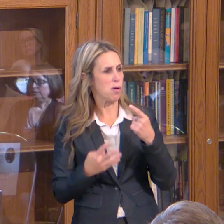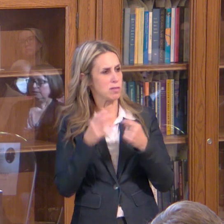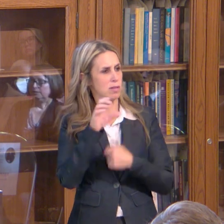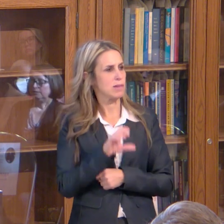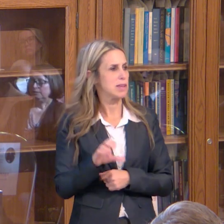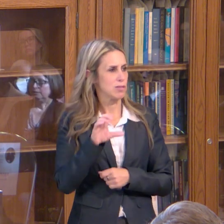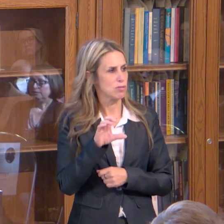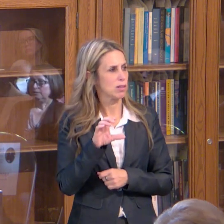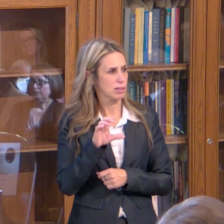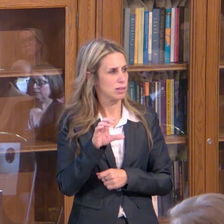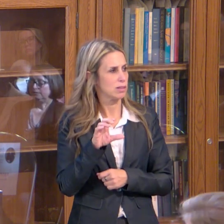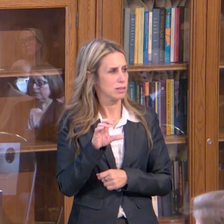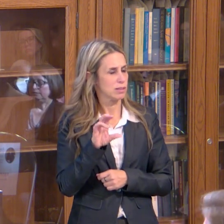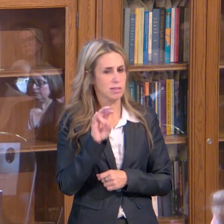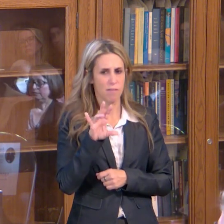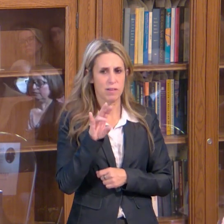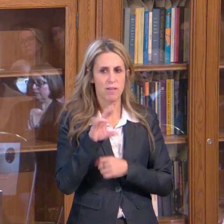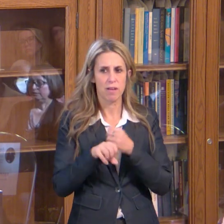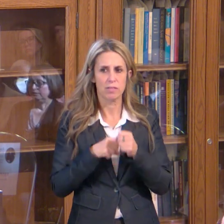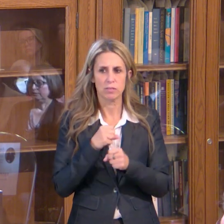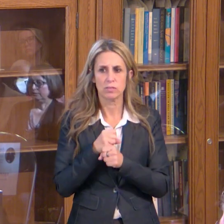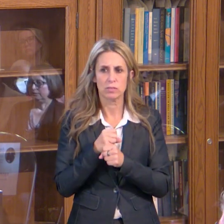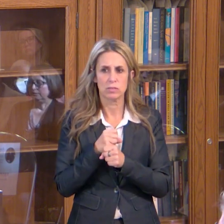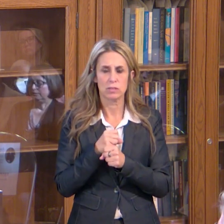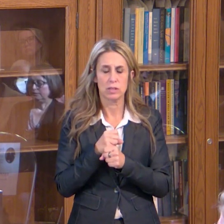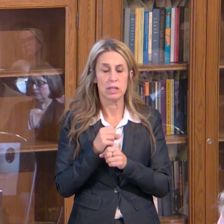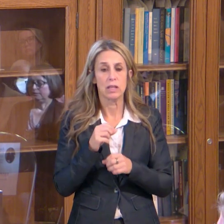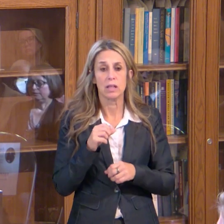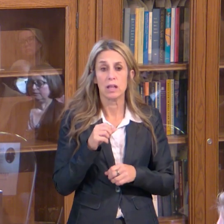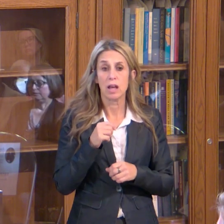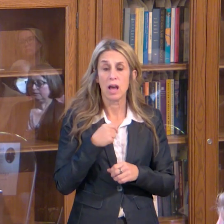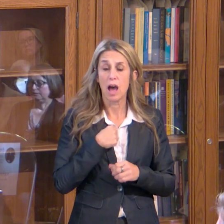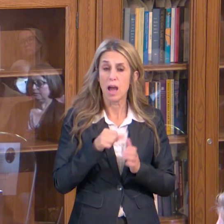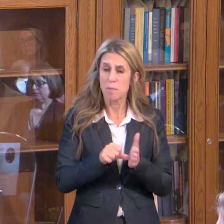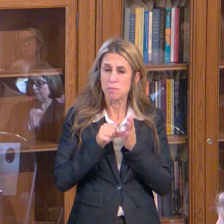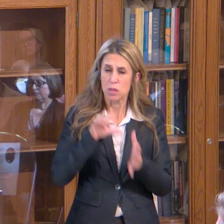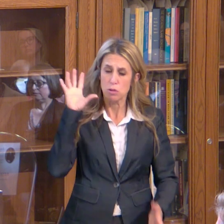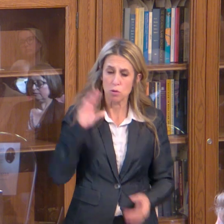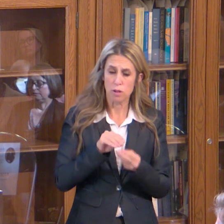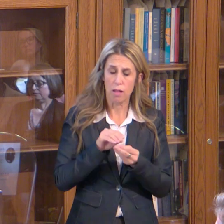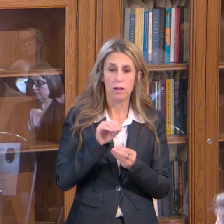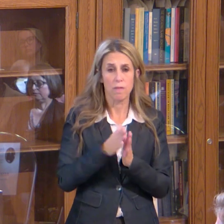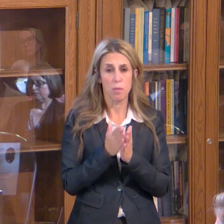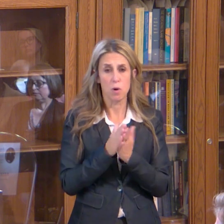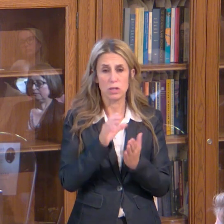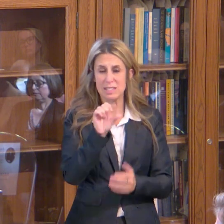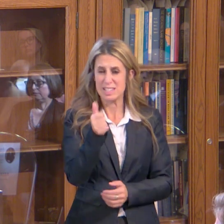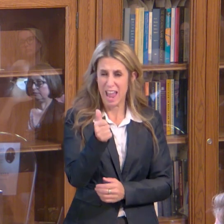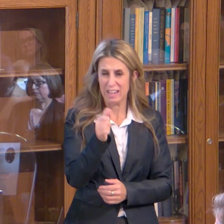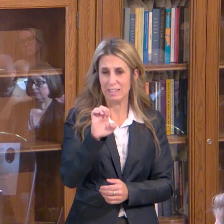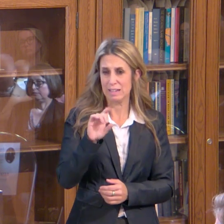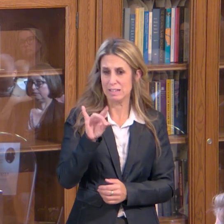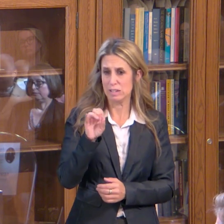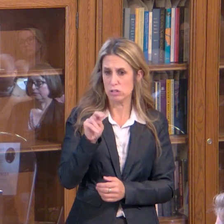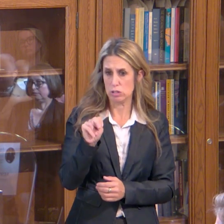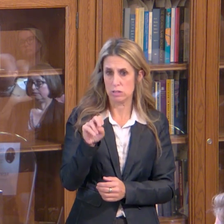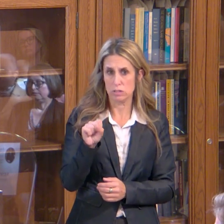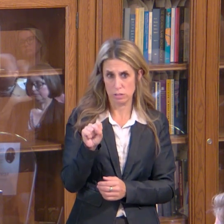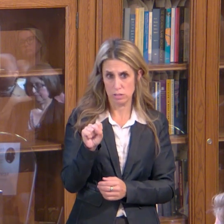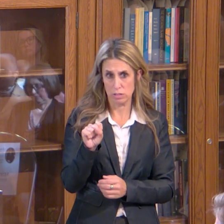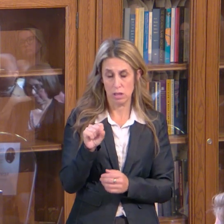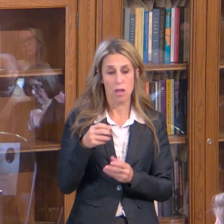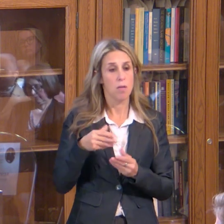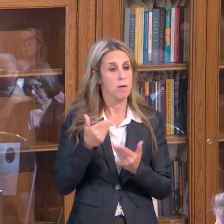a century I am emphasizing that the totality of the book's 10 editions provides a